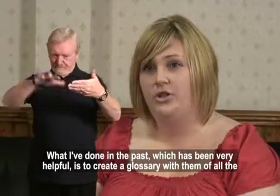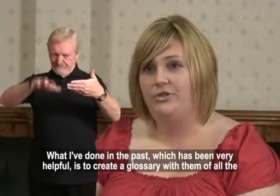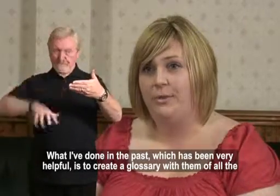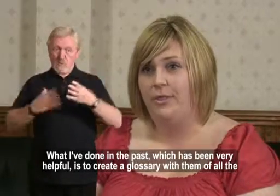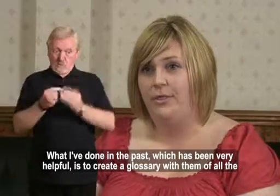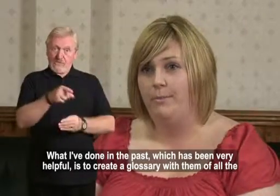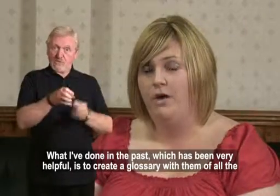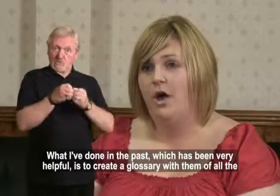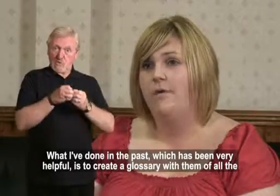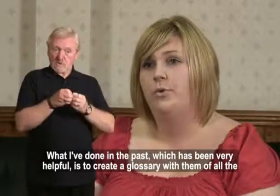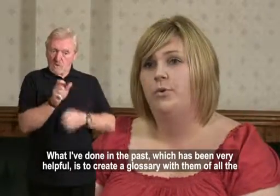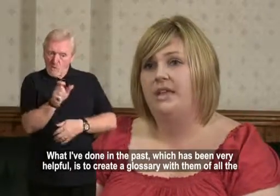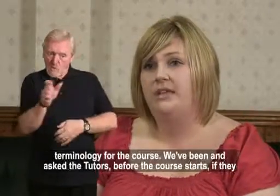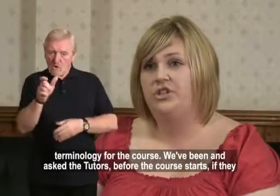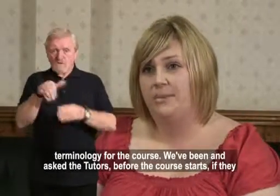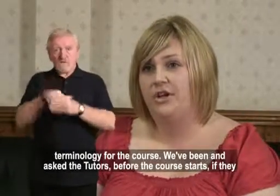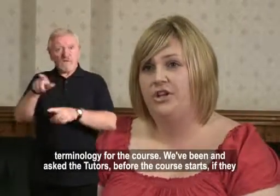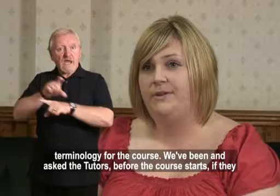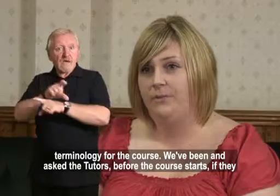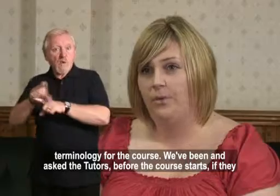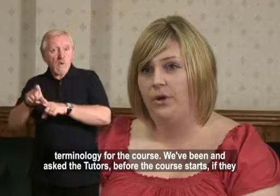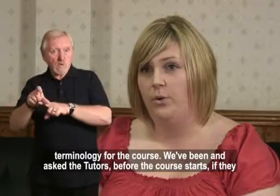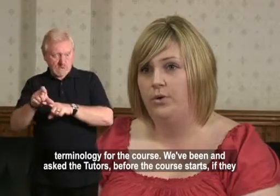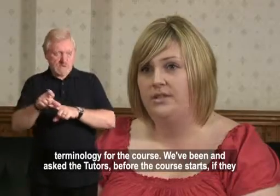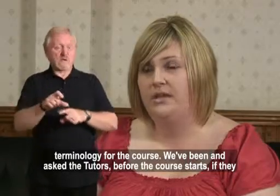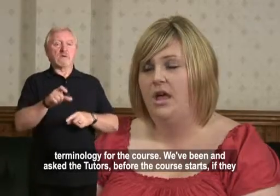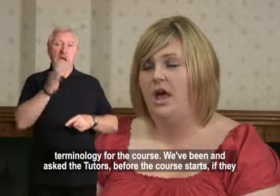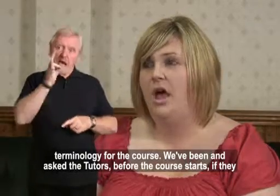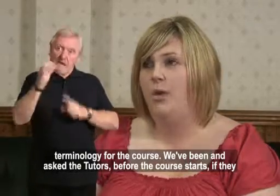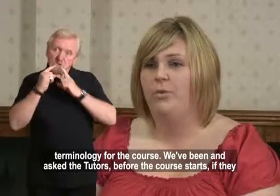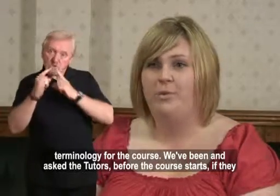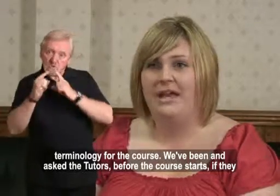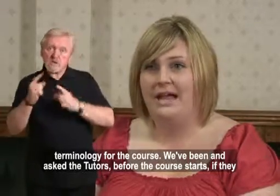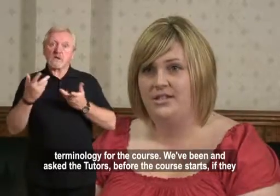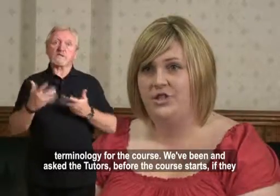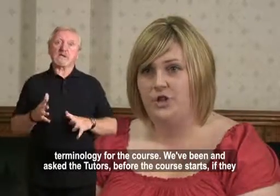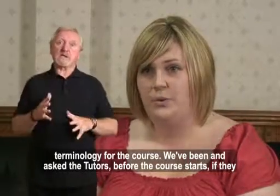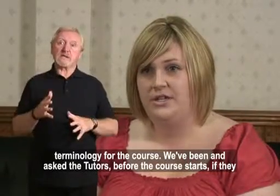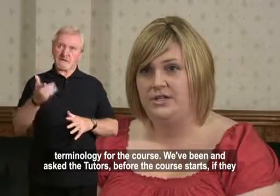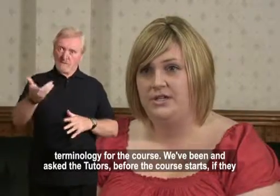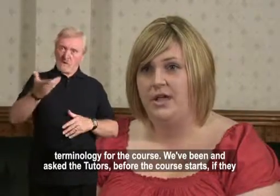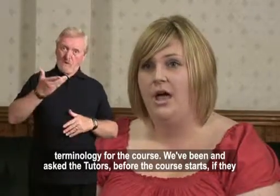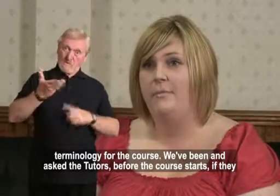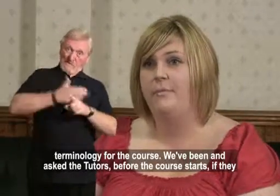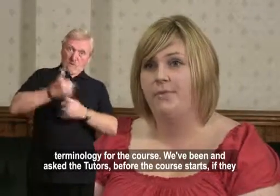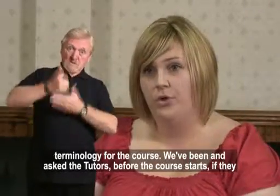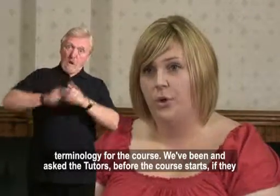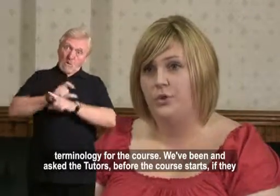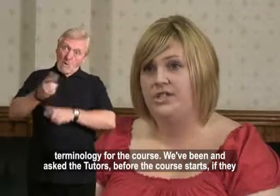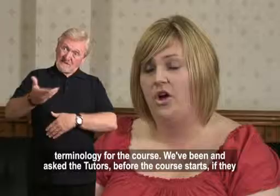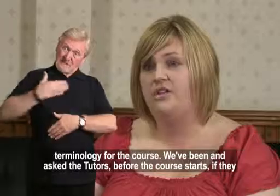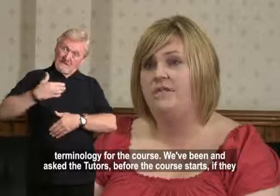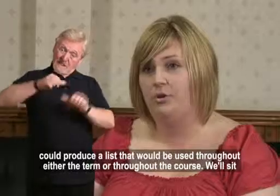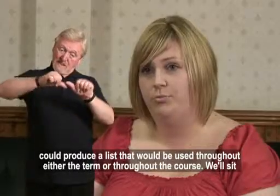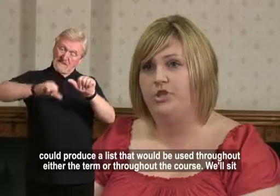create a glossary with them of all the terminology for the course. We've been and asked the tutors before the